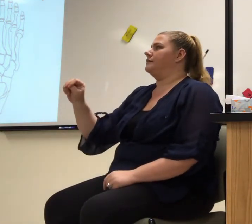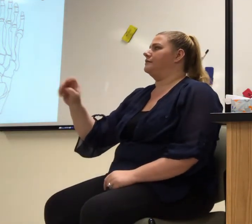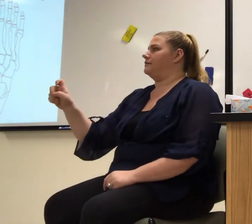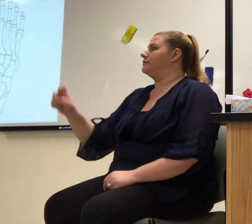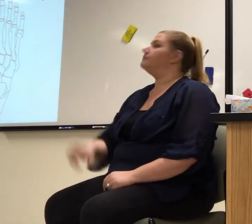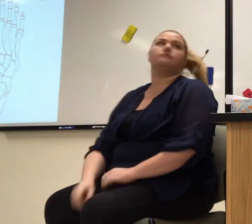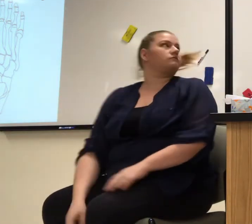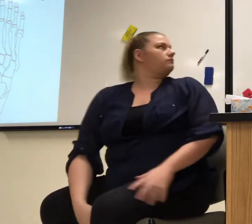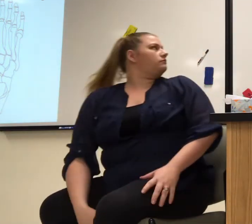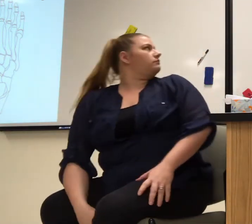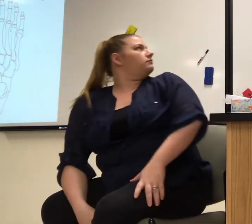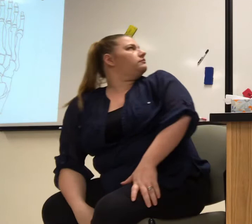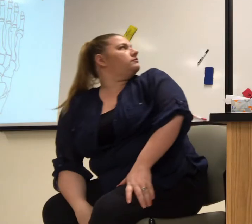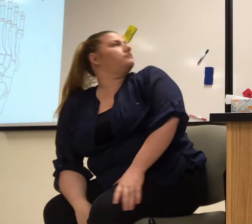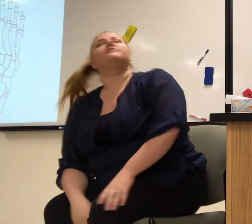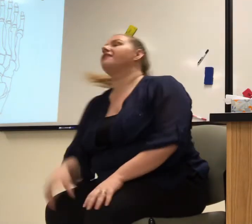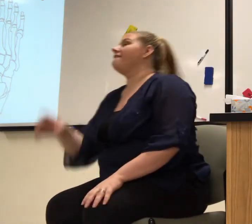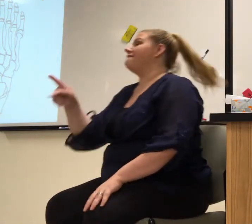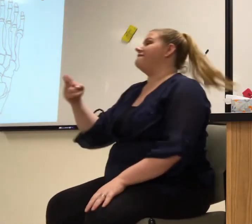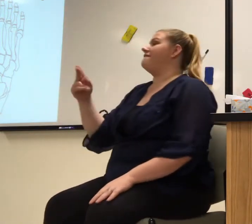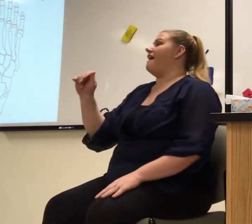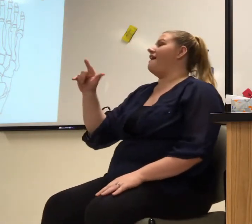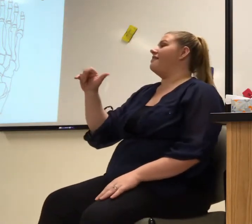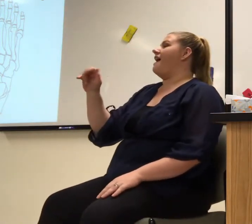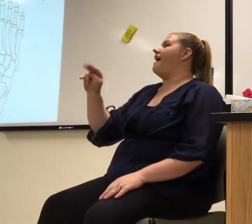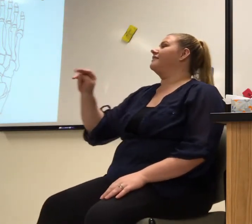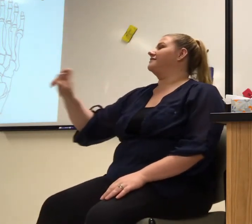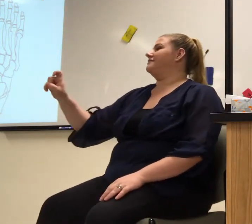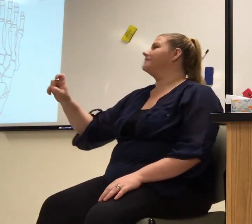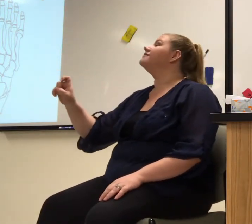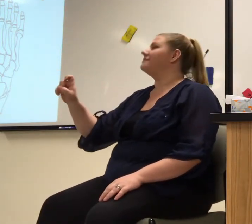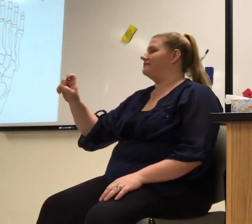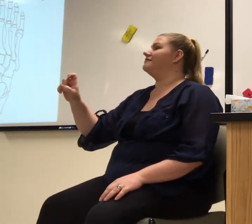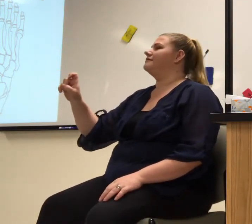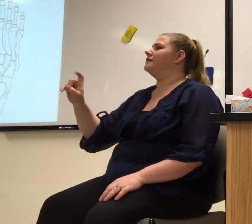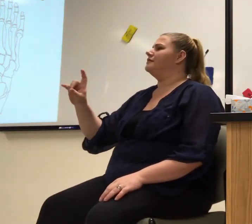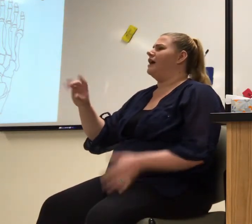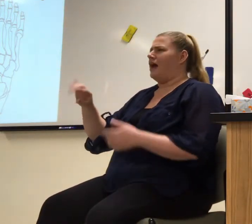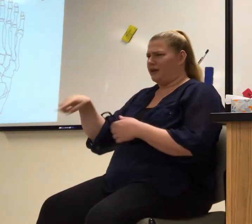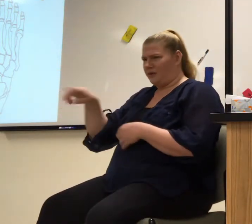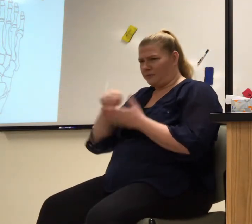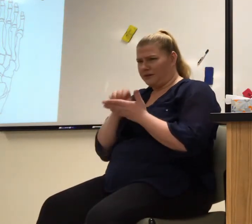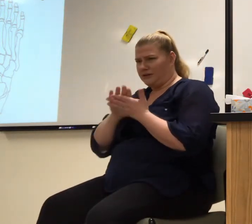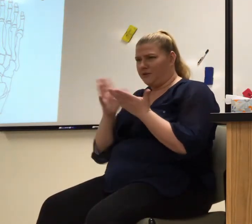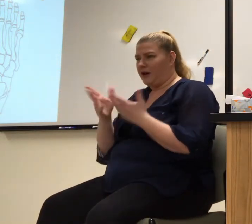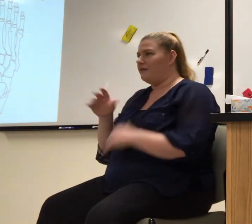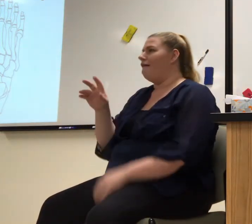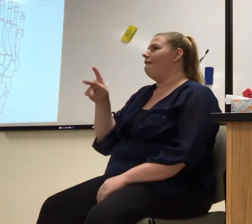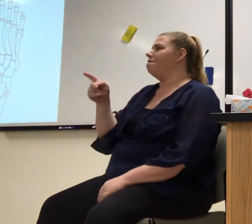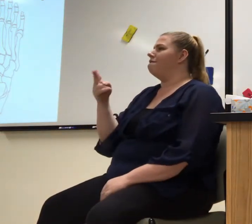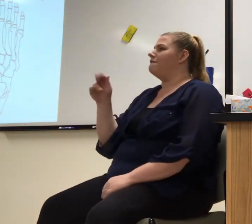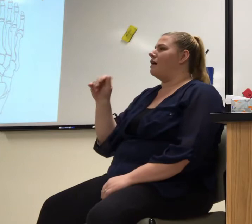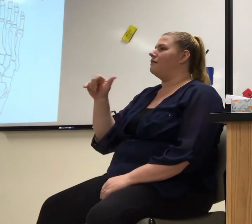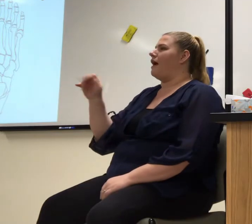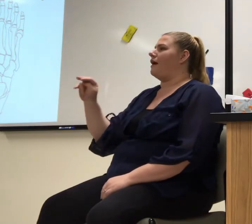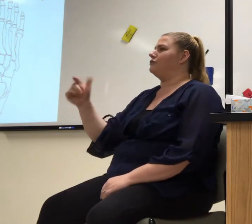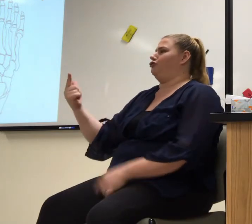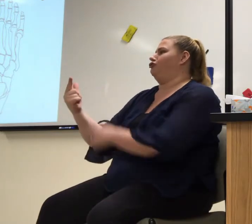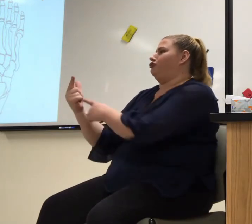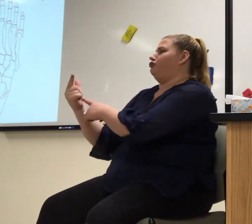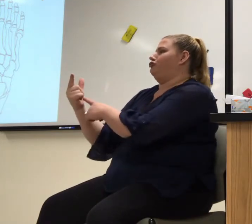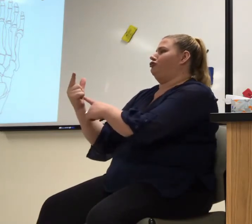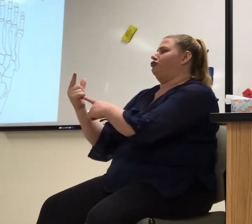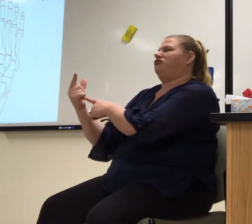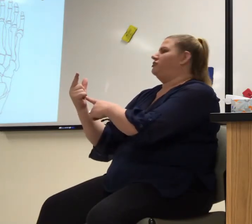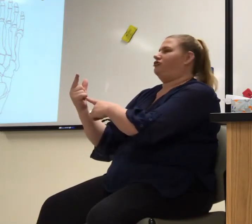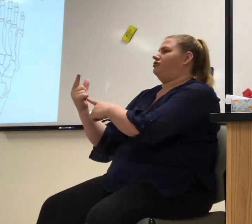And based on the last test, many of you have forgotten that. And well, what did you write? You wrote phalange. And I let it